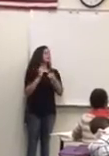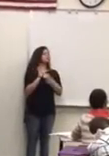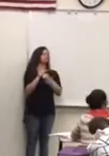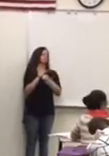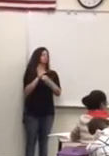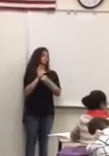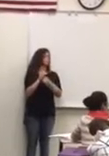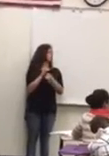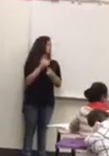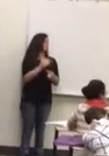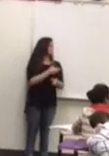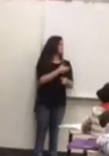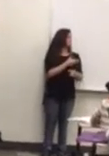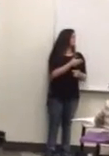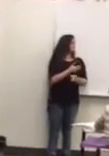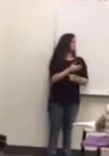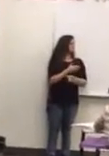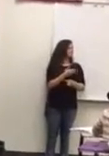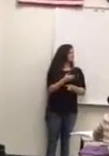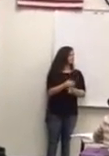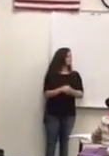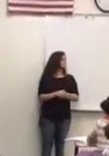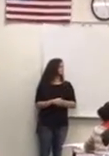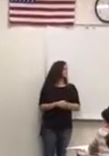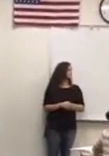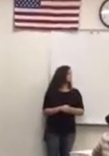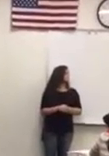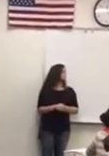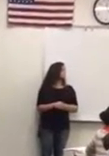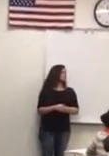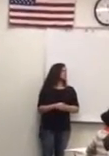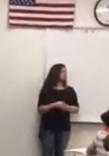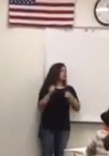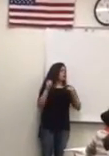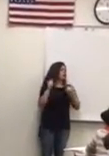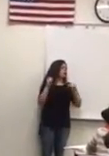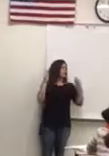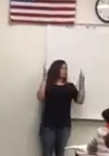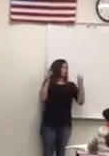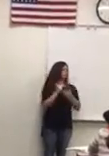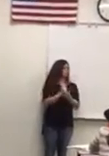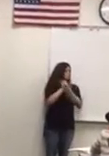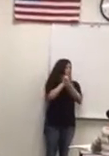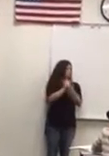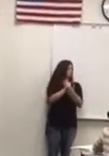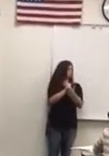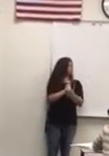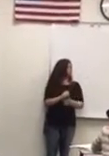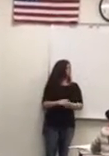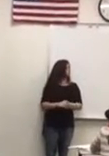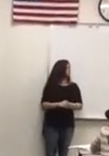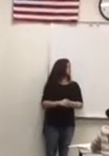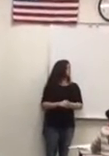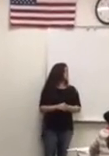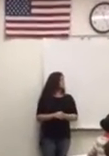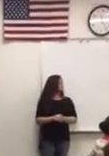has reset. That should be very useful to you as well. So start getting this loaded while I'm talking.